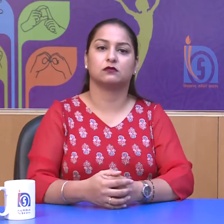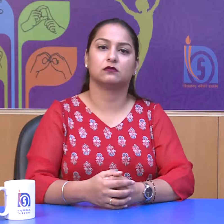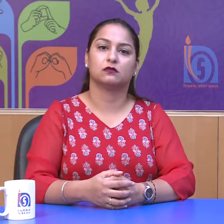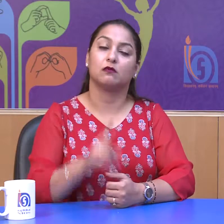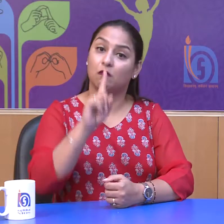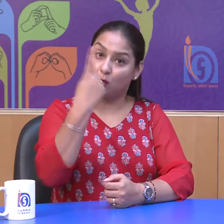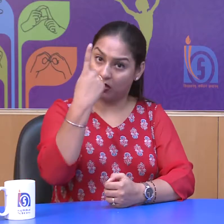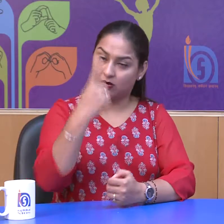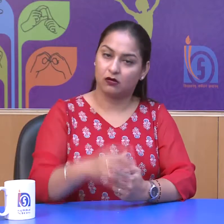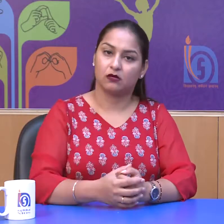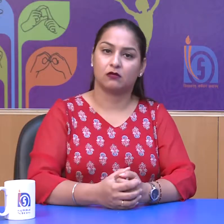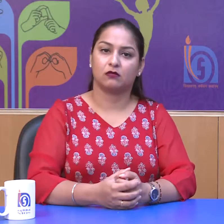One, direct election.